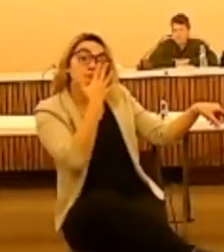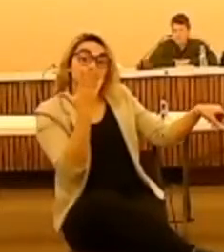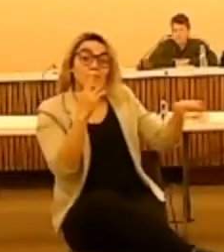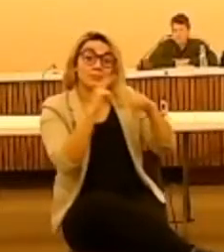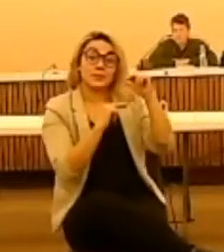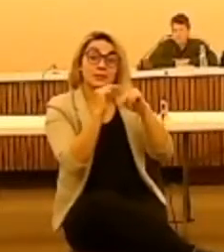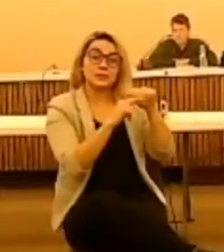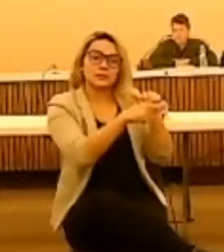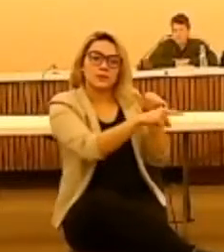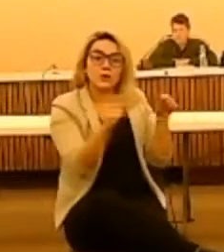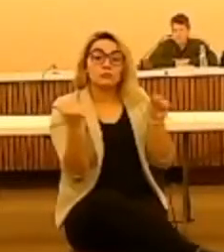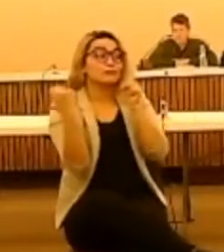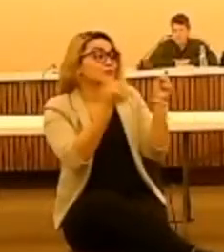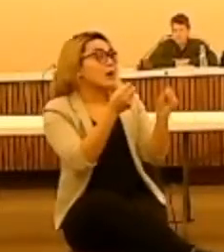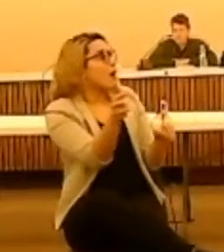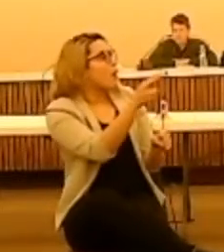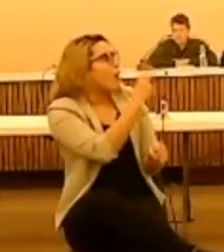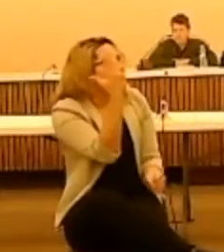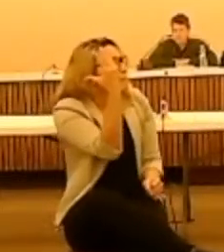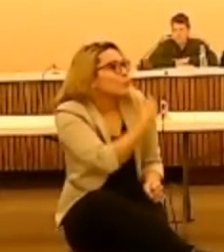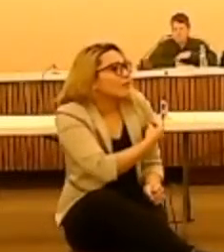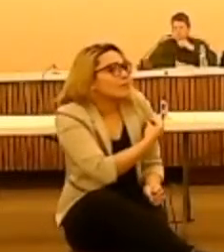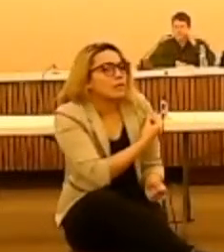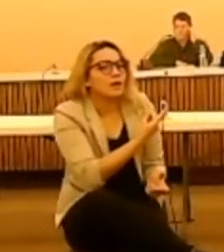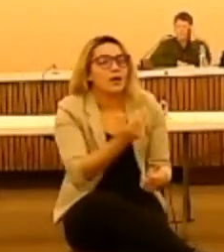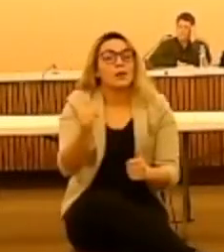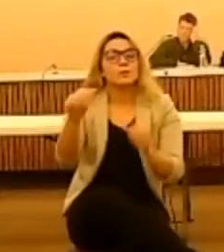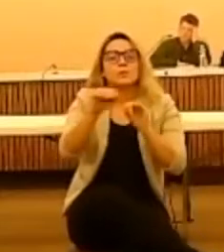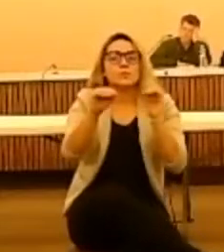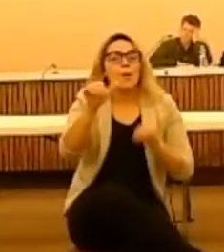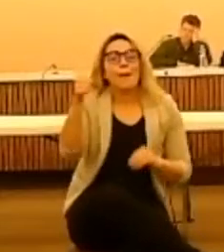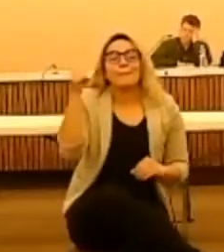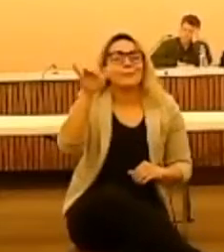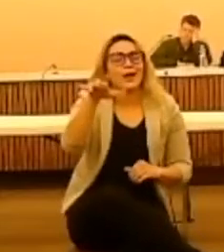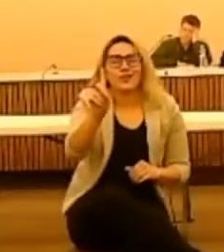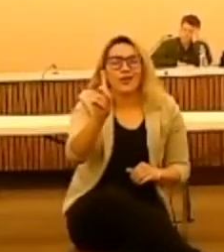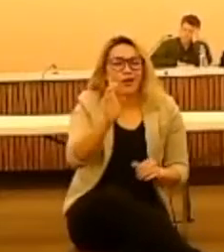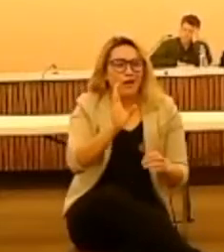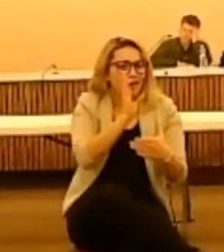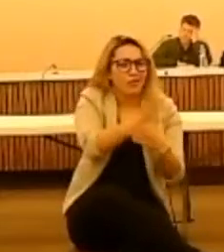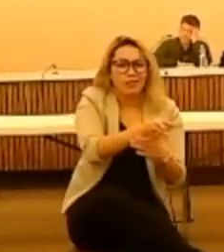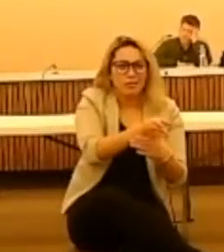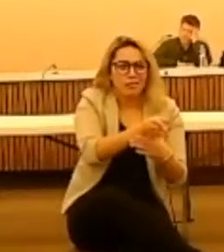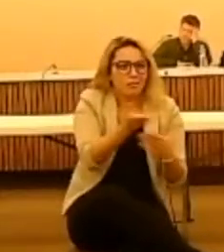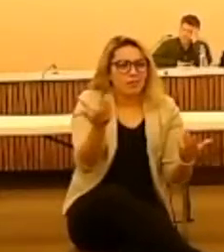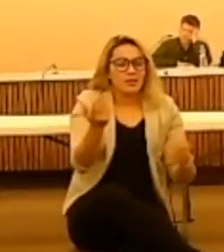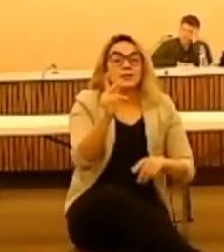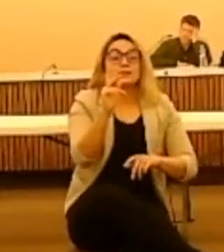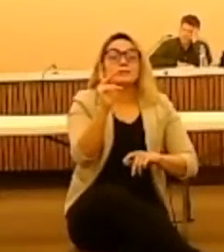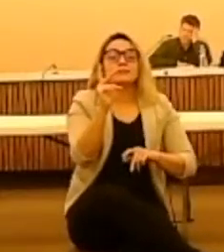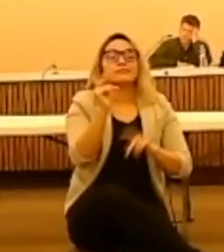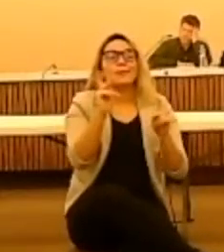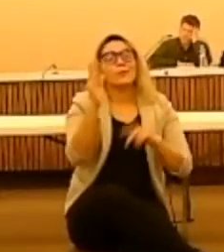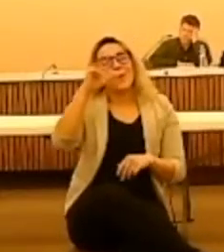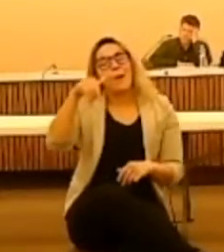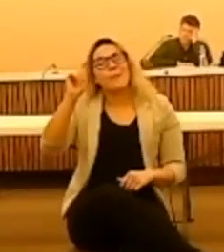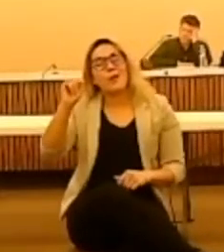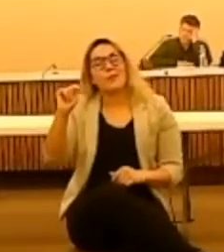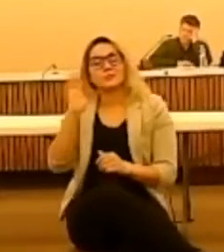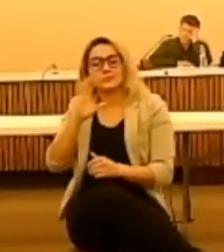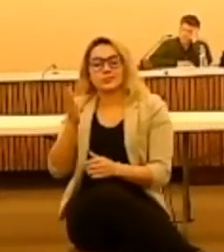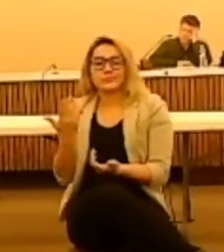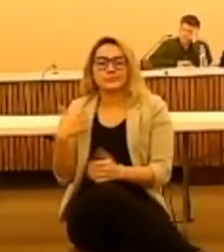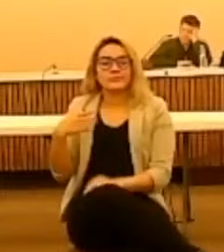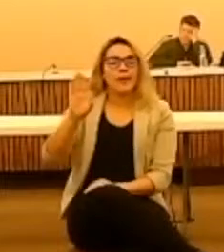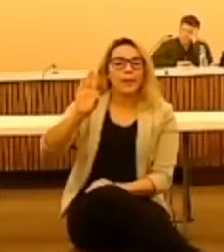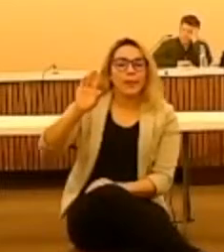also the backyards aren't towards there. So when you have people outside grilling or sitting on a patio picnic chair, whatever, you know, kids